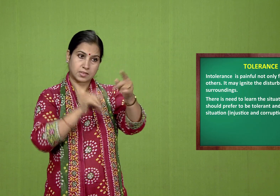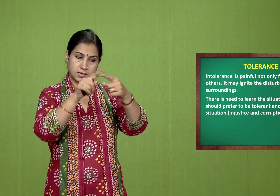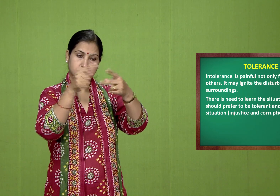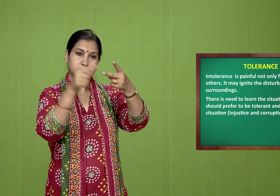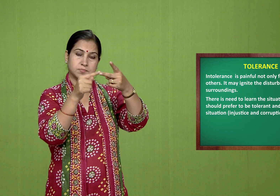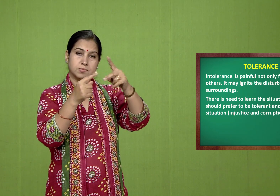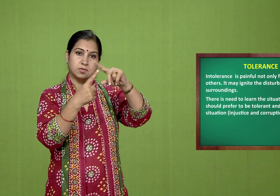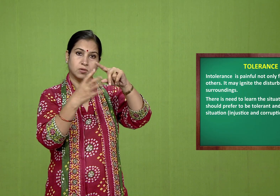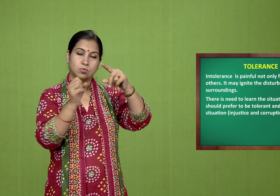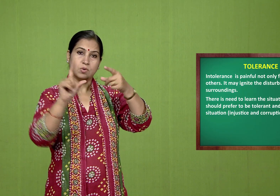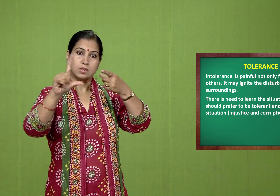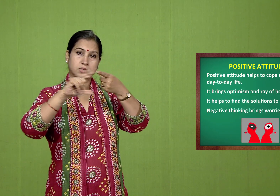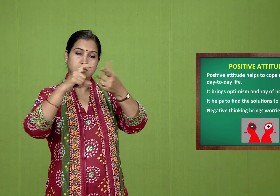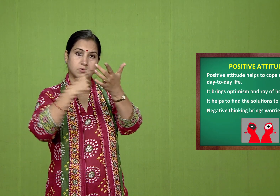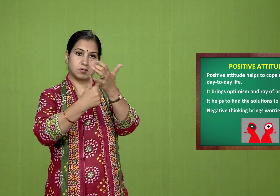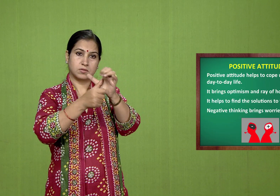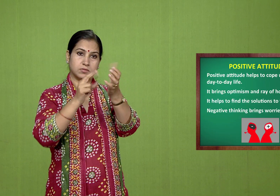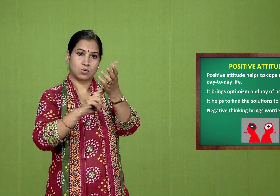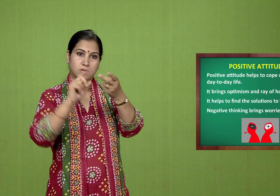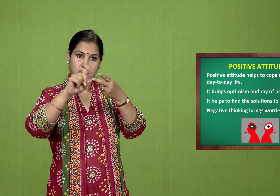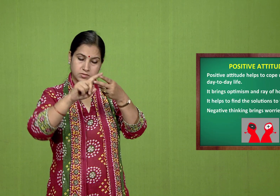necessary for living is positive attitude.